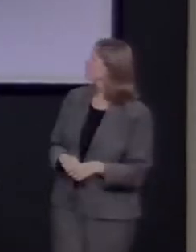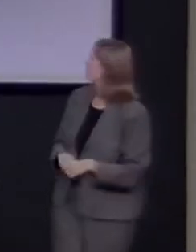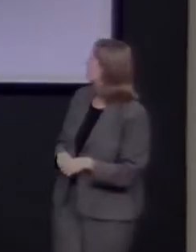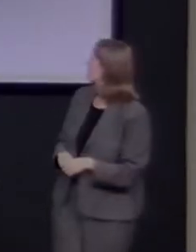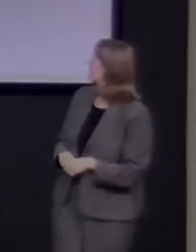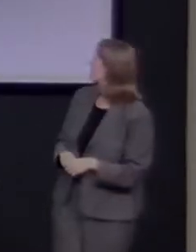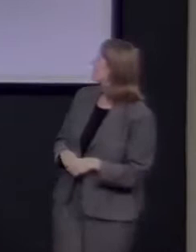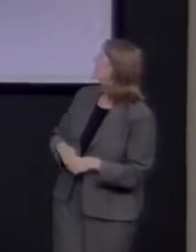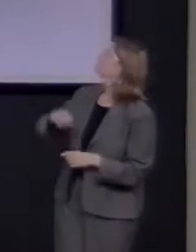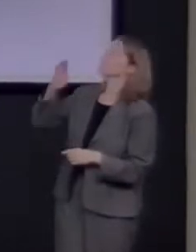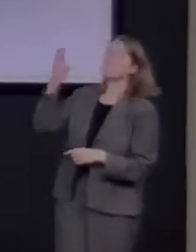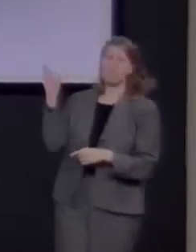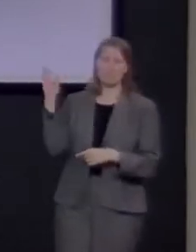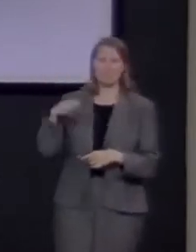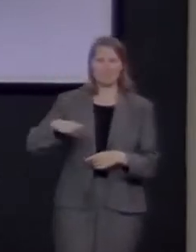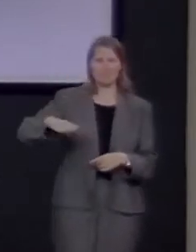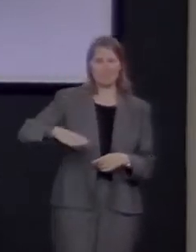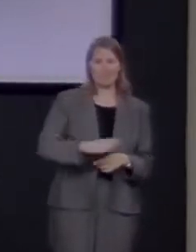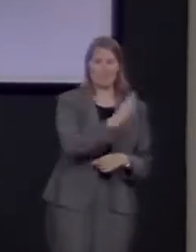graph here on the next slide